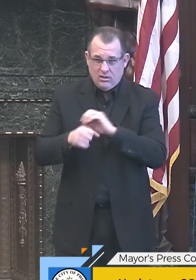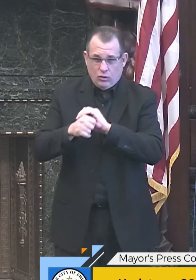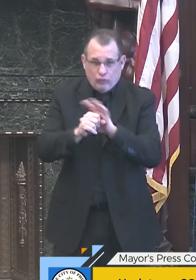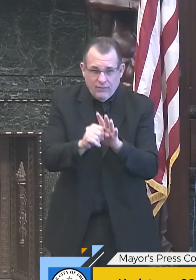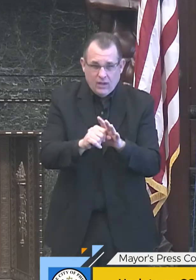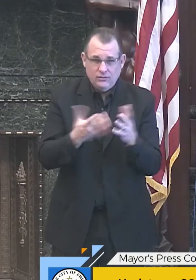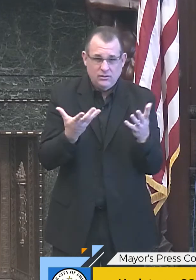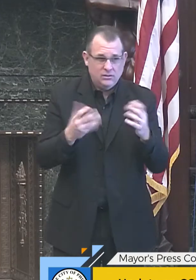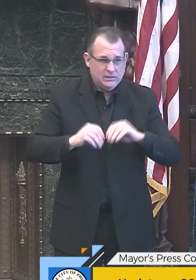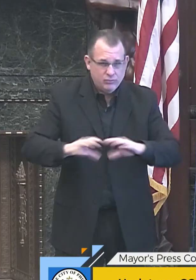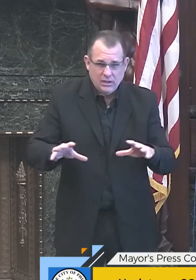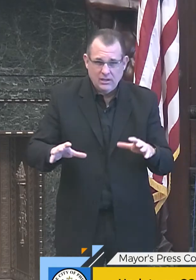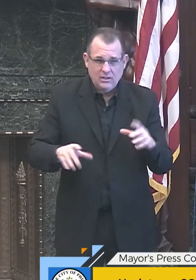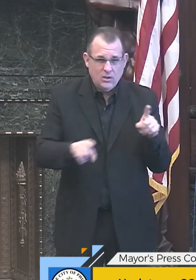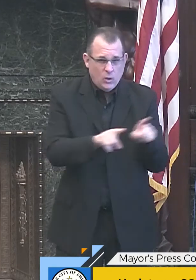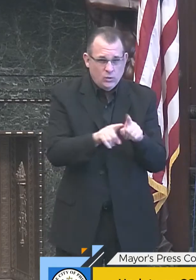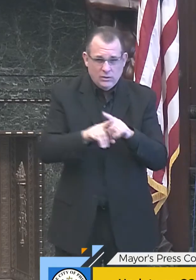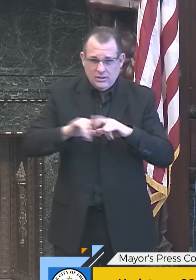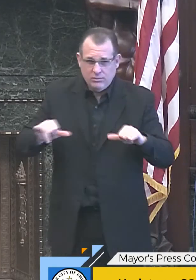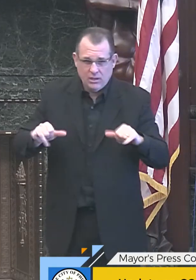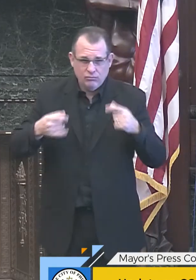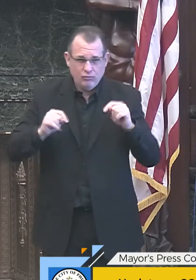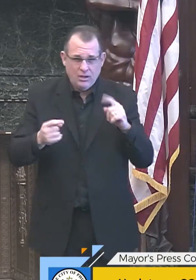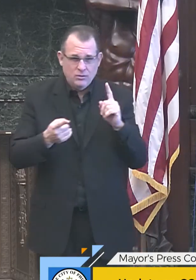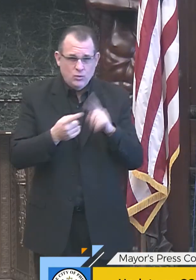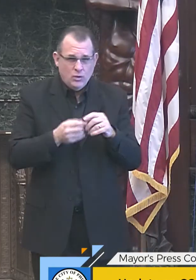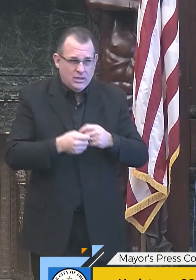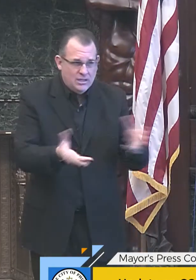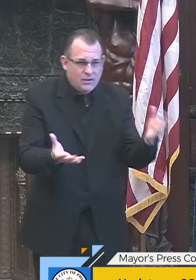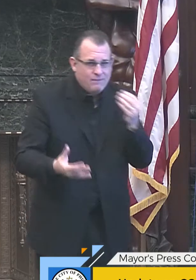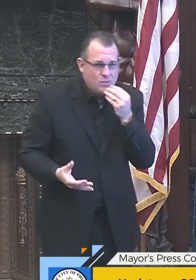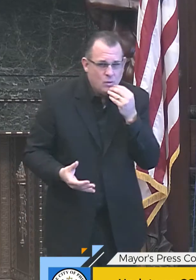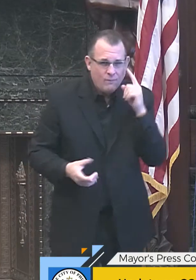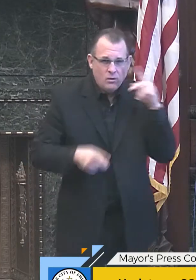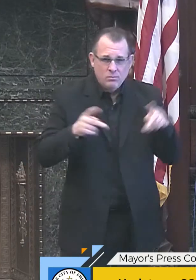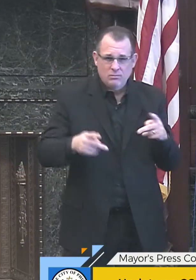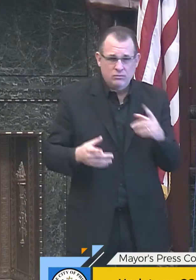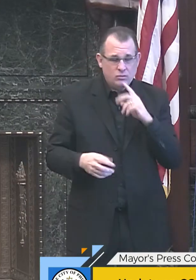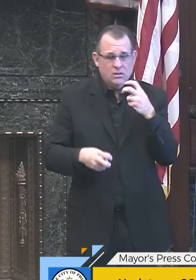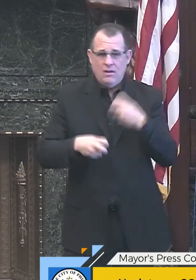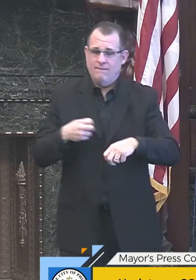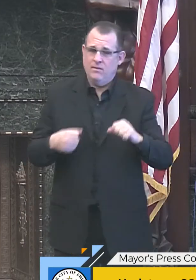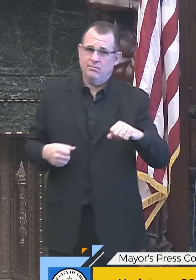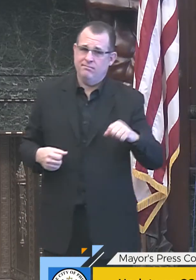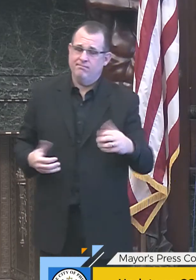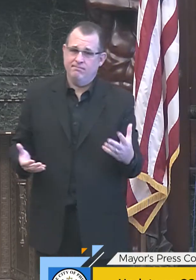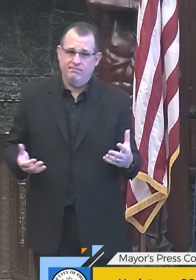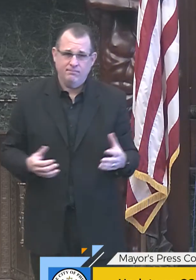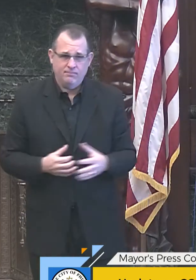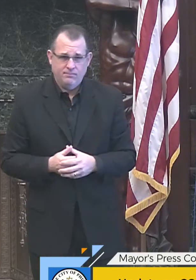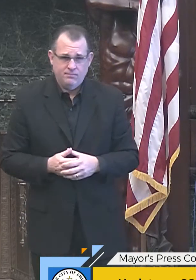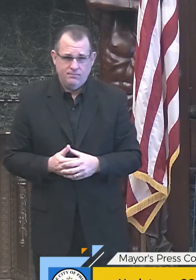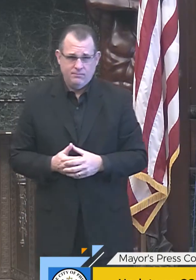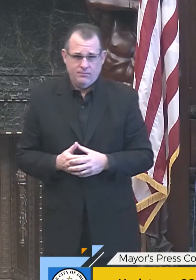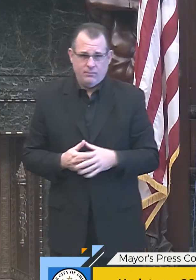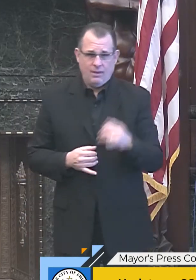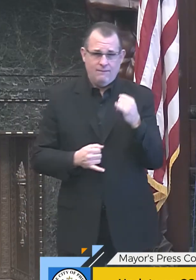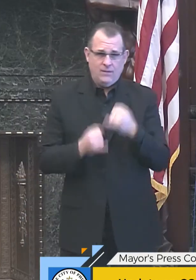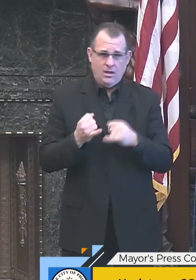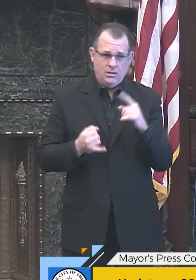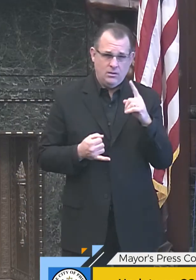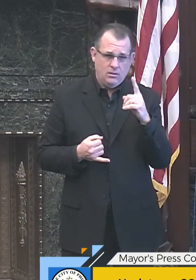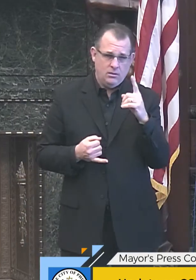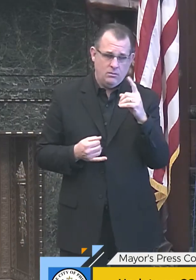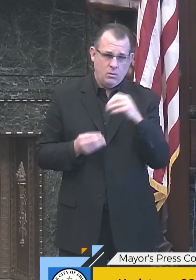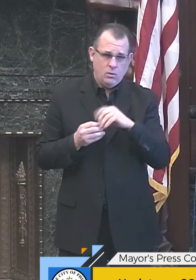virus is causing, but also food insecurity is probably our number one concern. Okay, and finally, I think I saw something in the